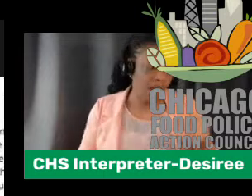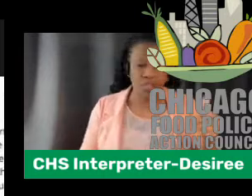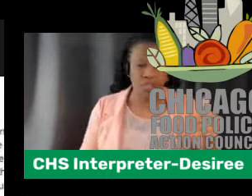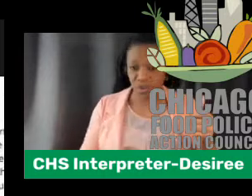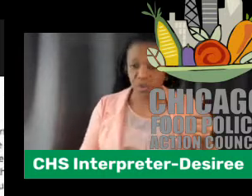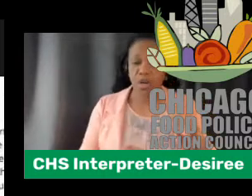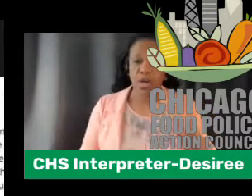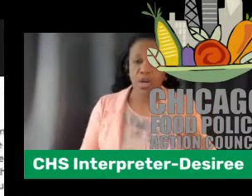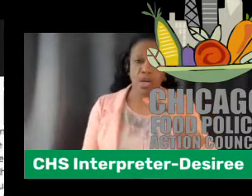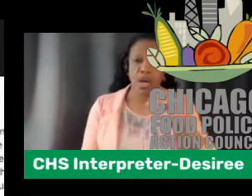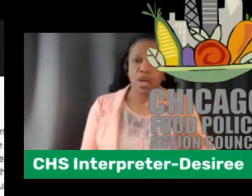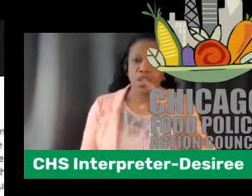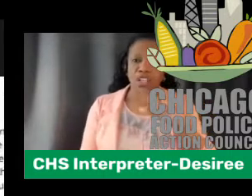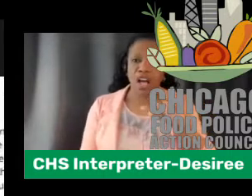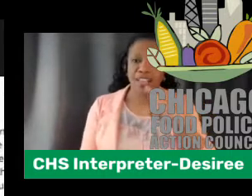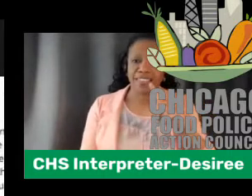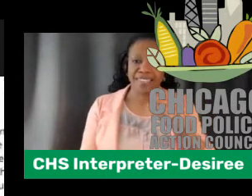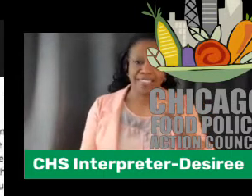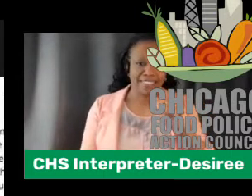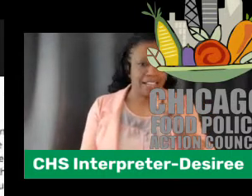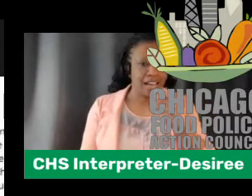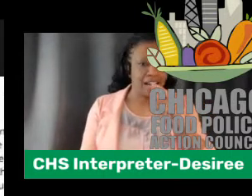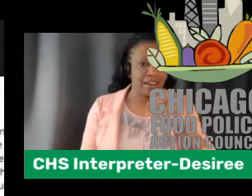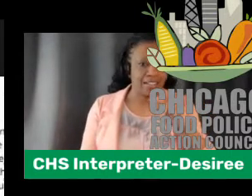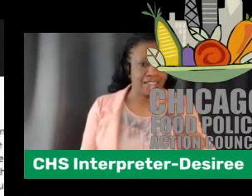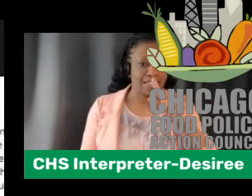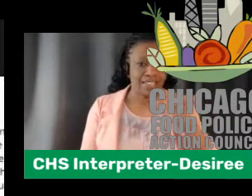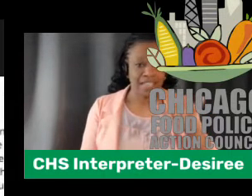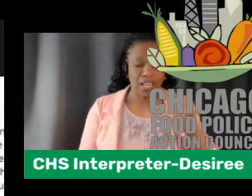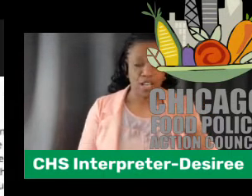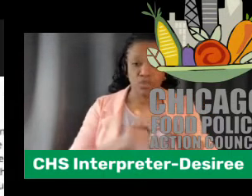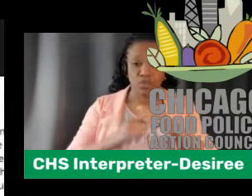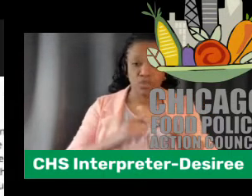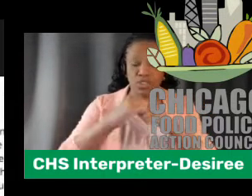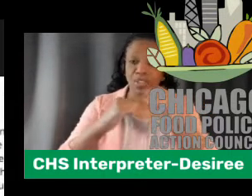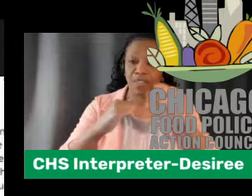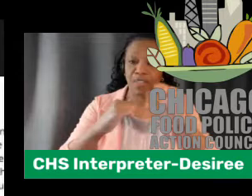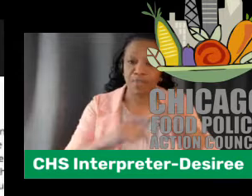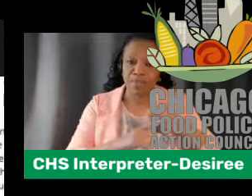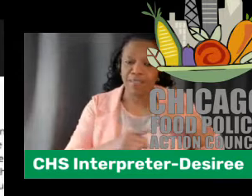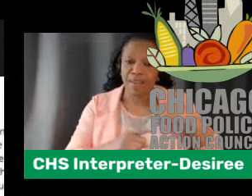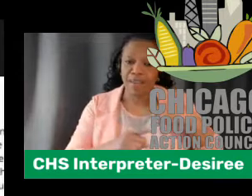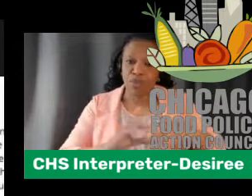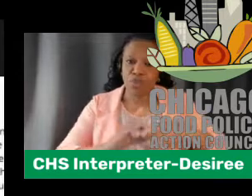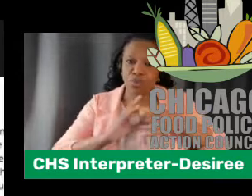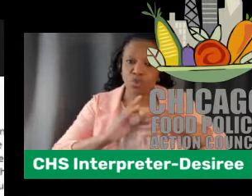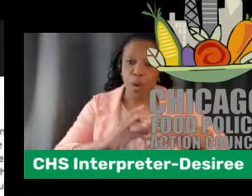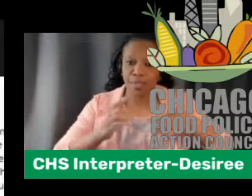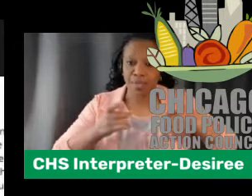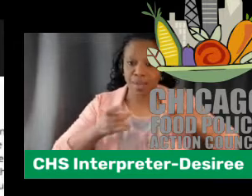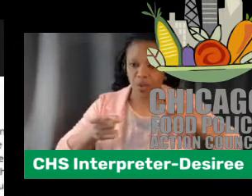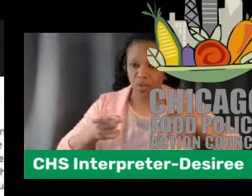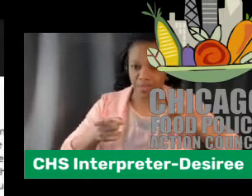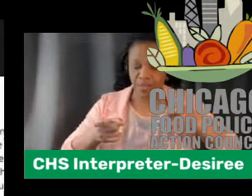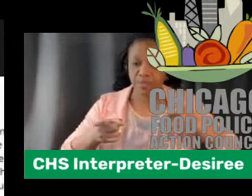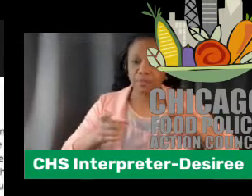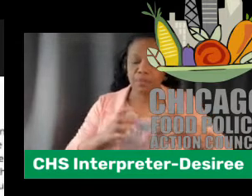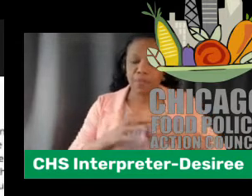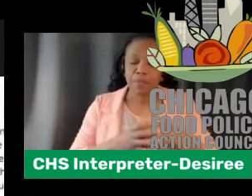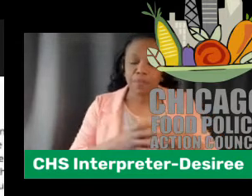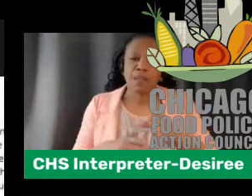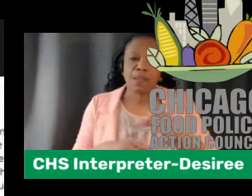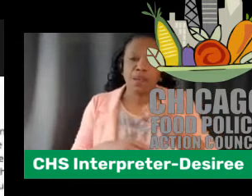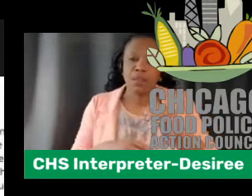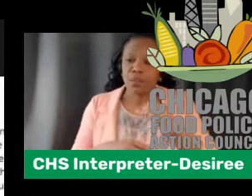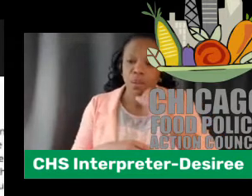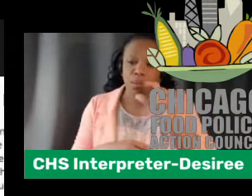economy structures that have joint governance. So not only is there a lot of